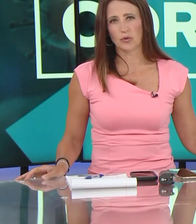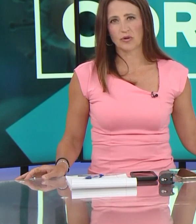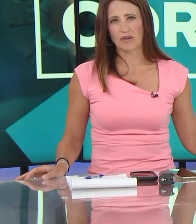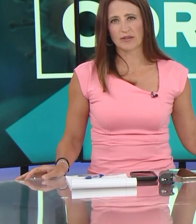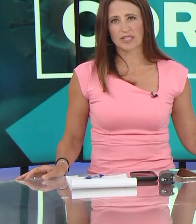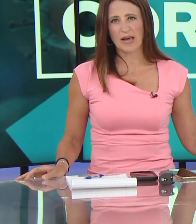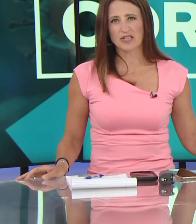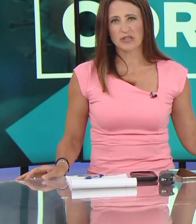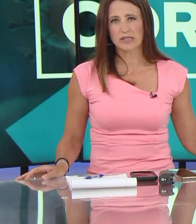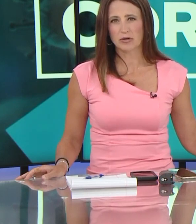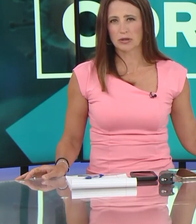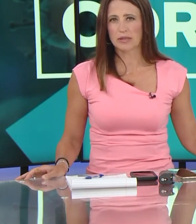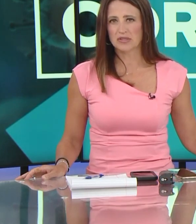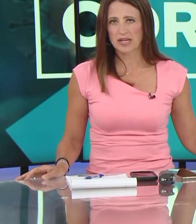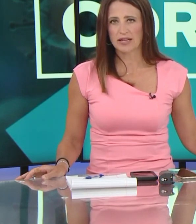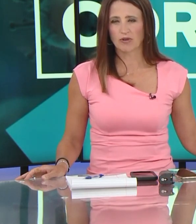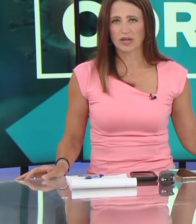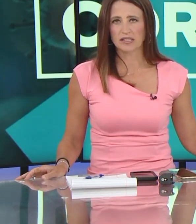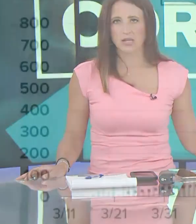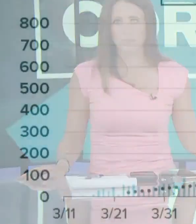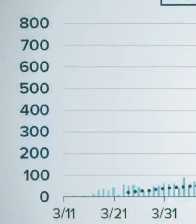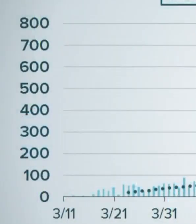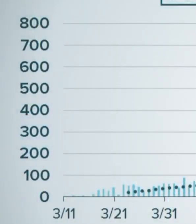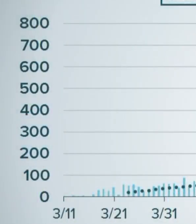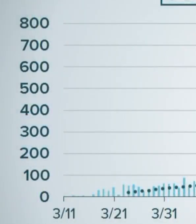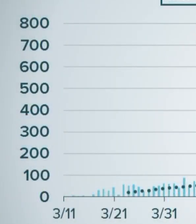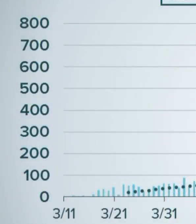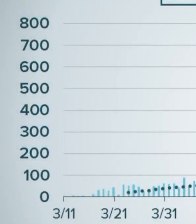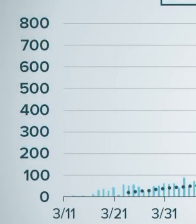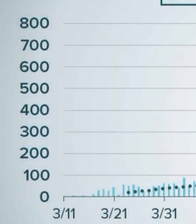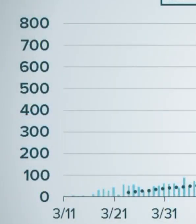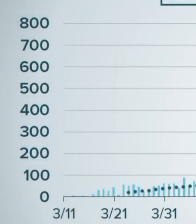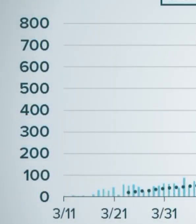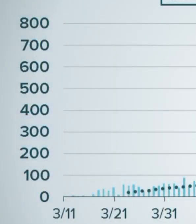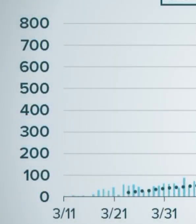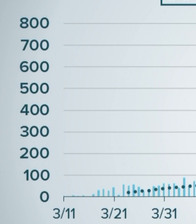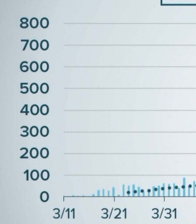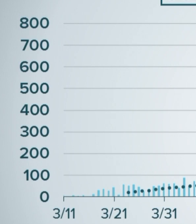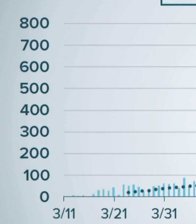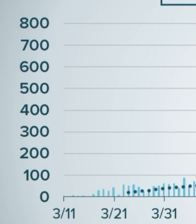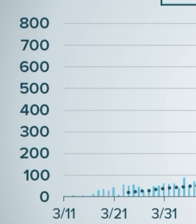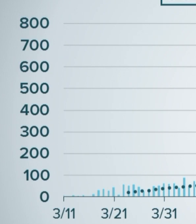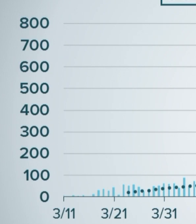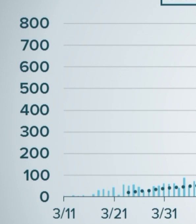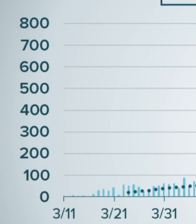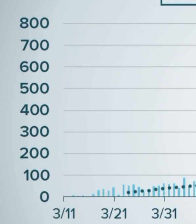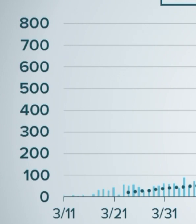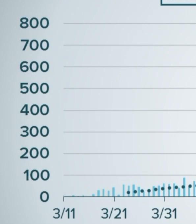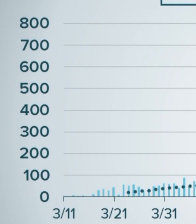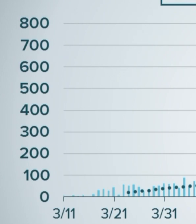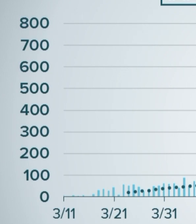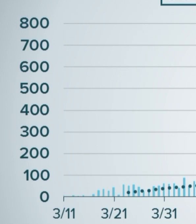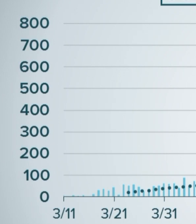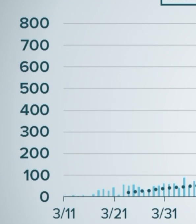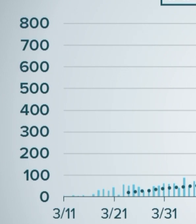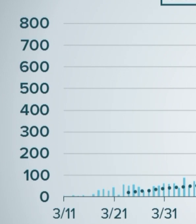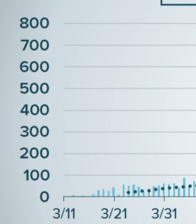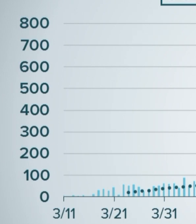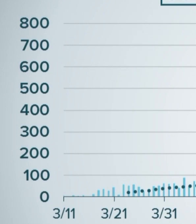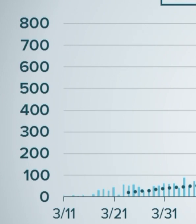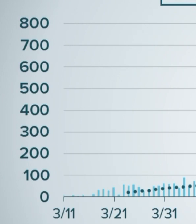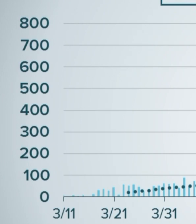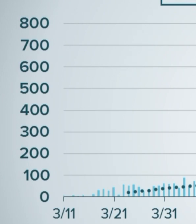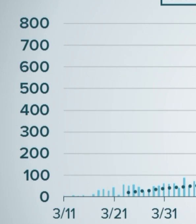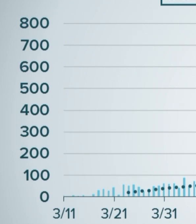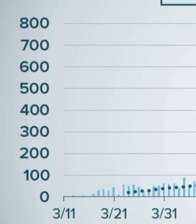new coronavirus patients here in the state of Arkansas, people dealing with this virus as the numbers just continue to climb. The governor saying, quote